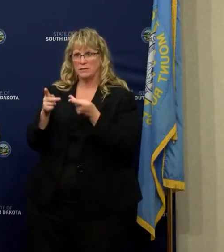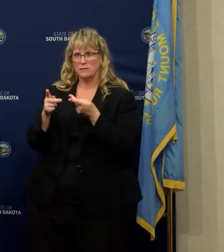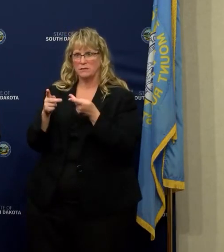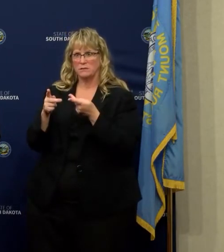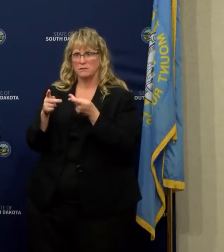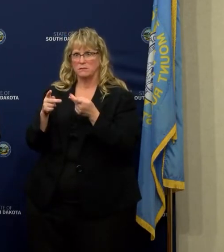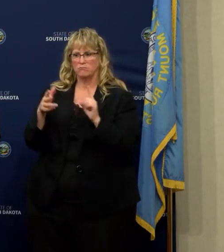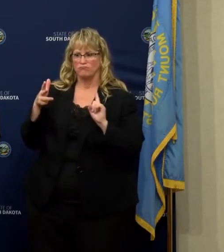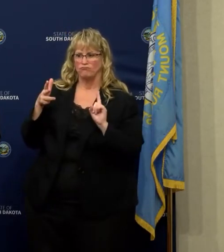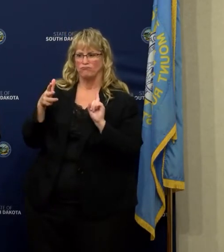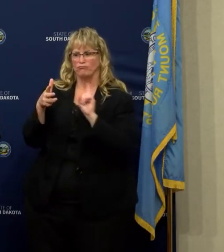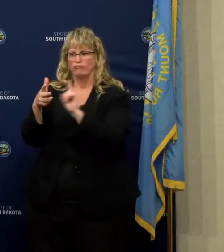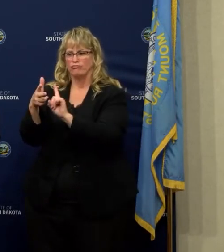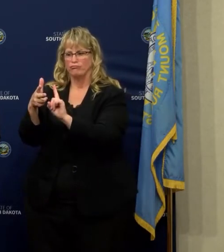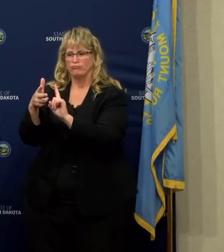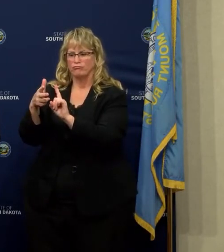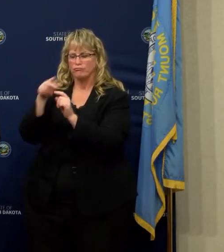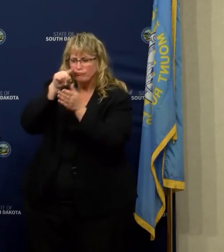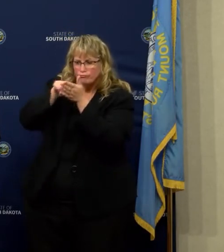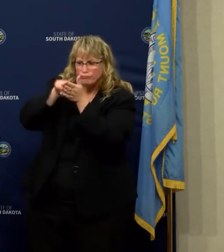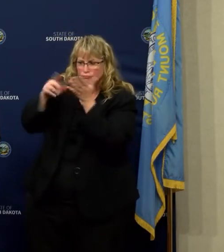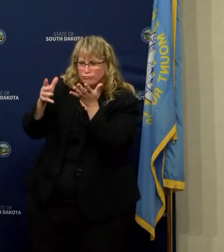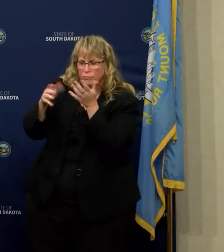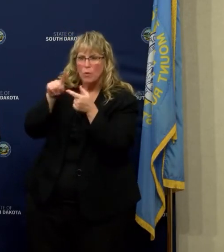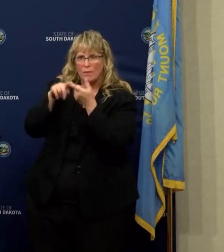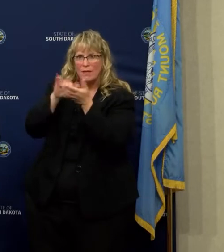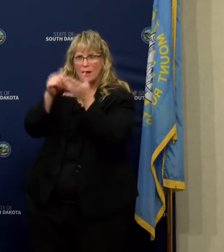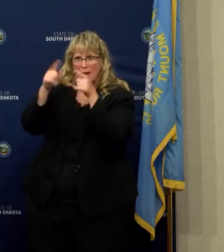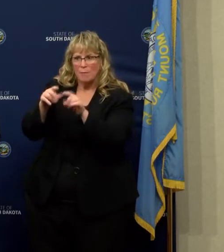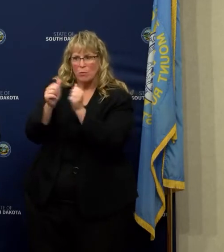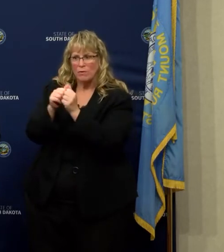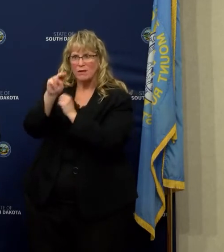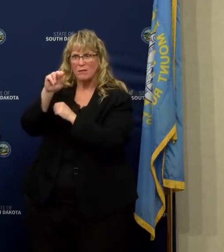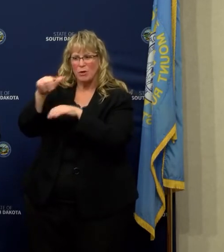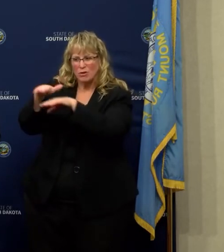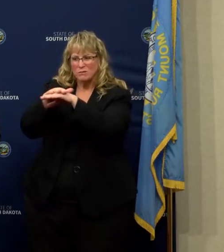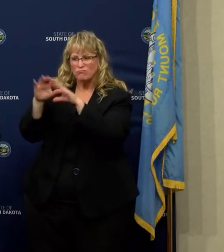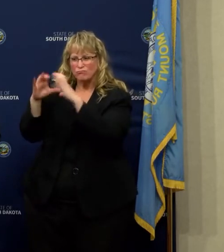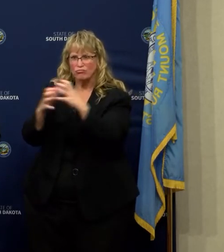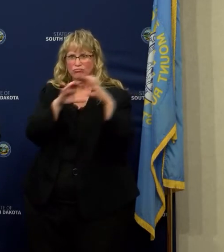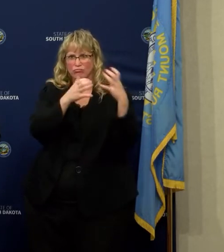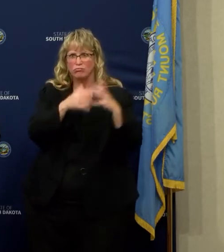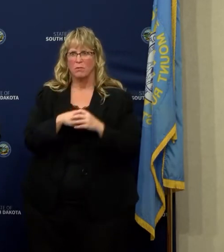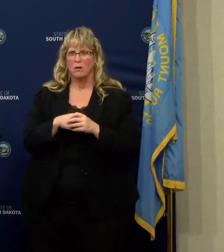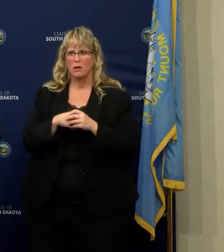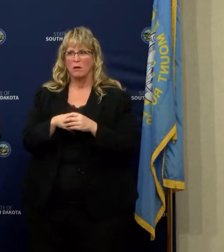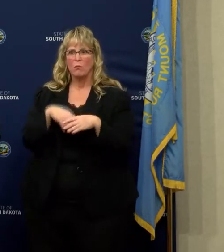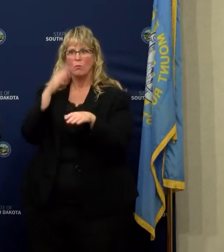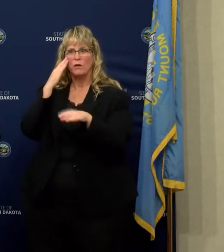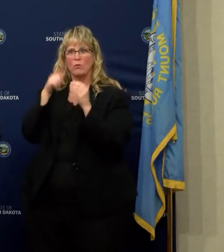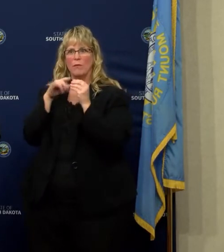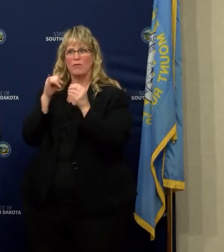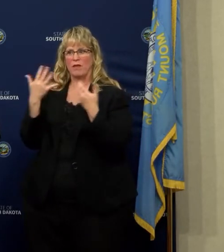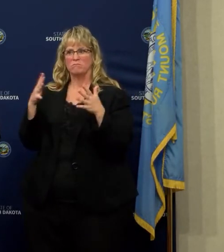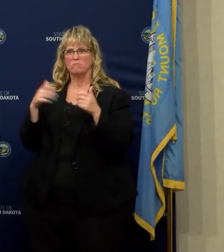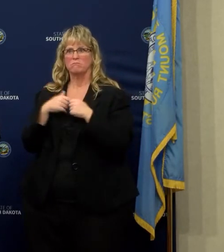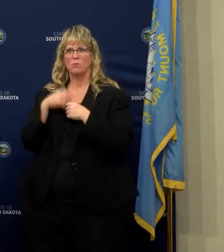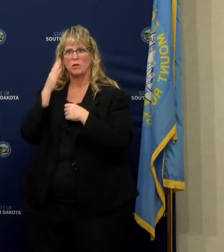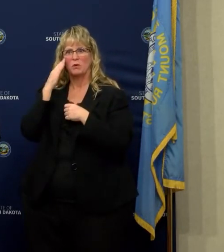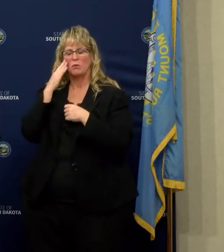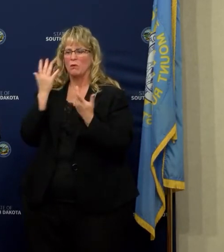were being established by our tribes, a few of our tribes, we were alerted to it. And we shared that